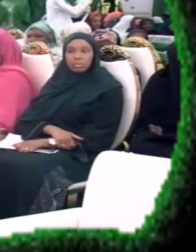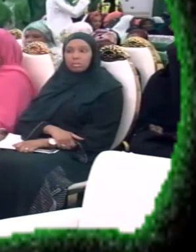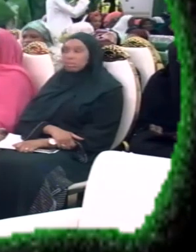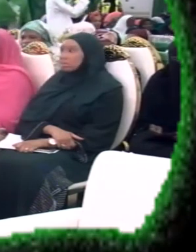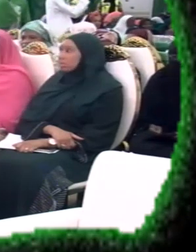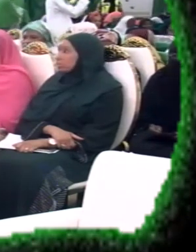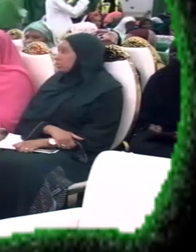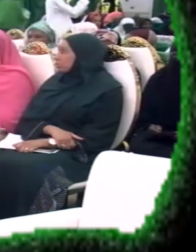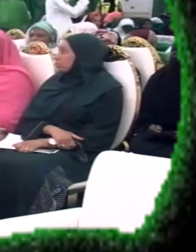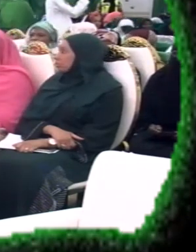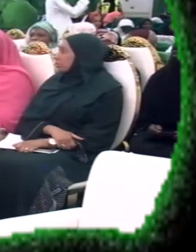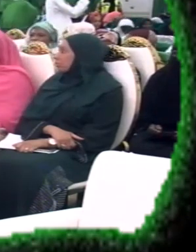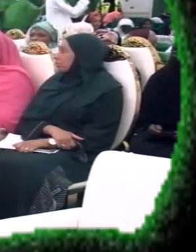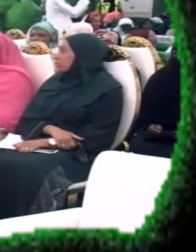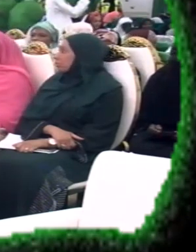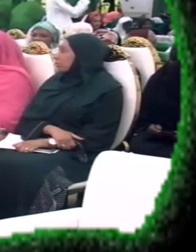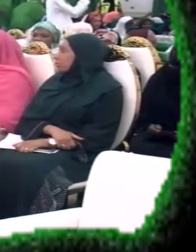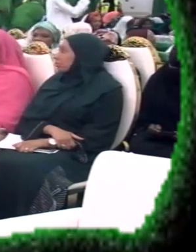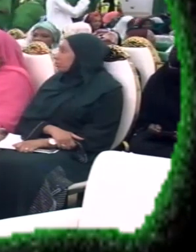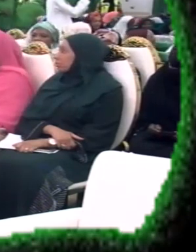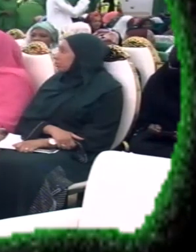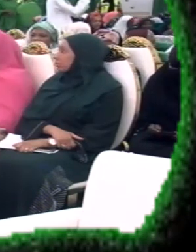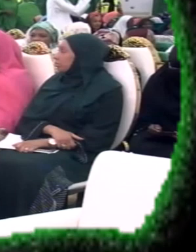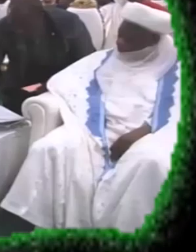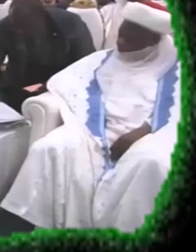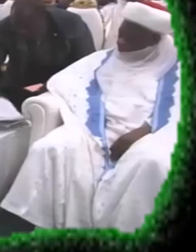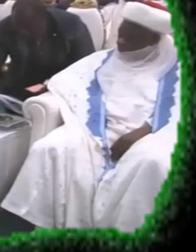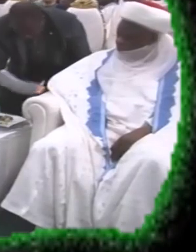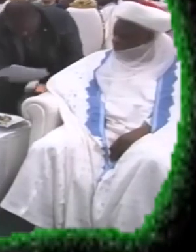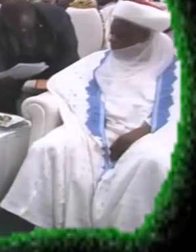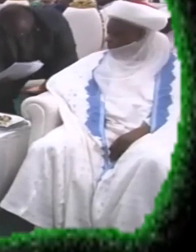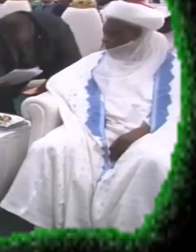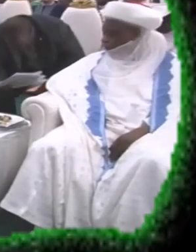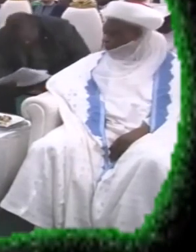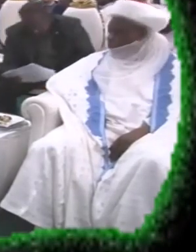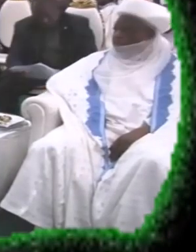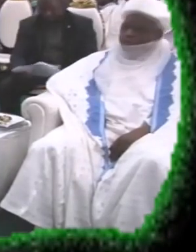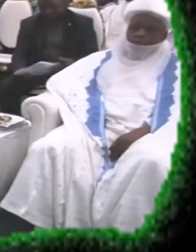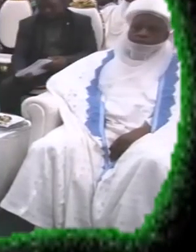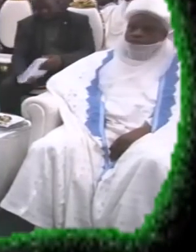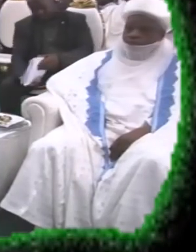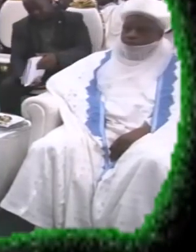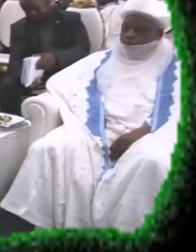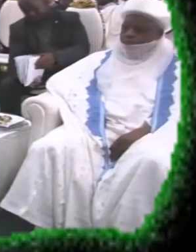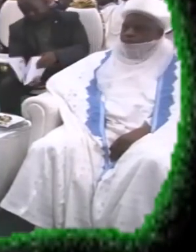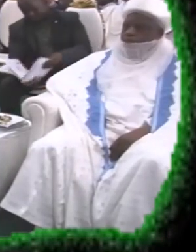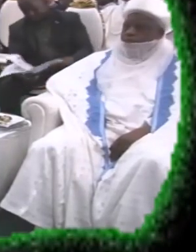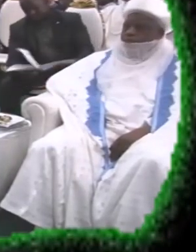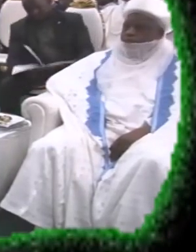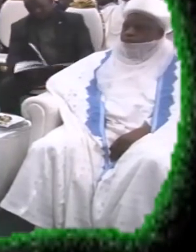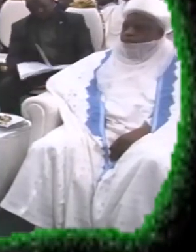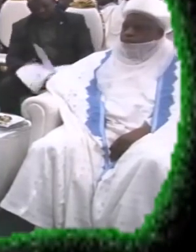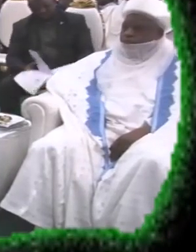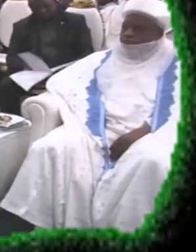Boss Mustafa, the President also acknowledged challenges that his administration also made efforts